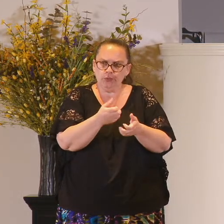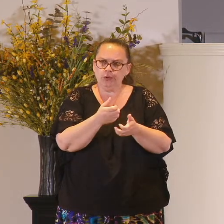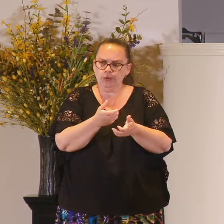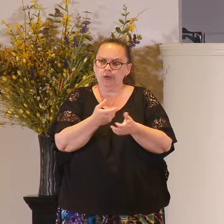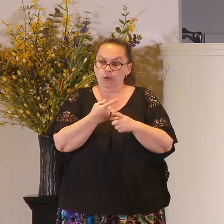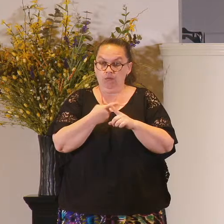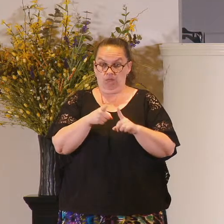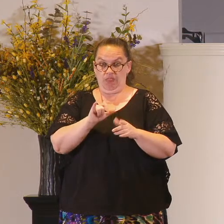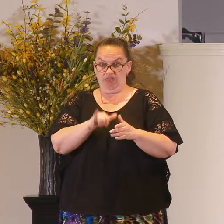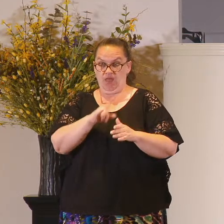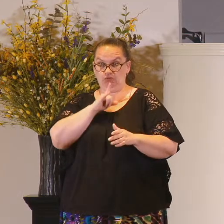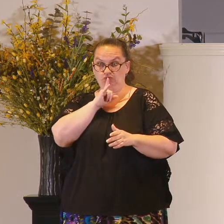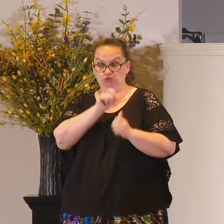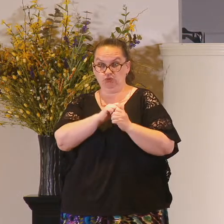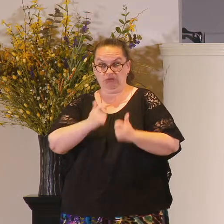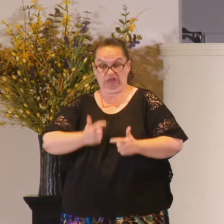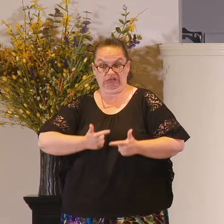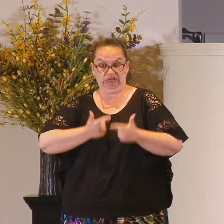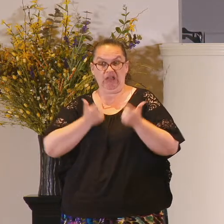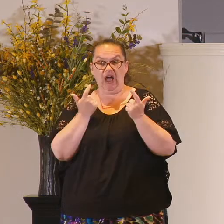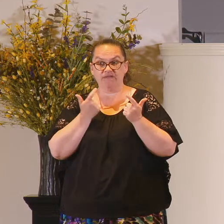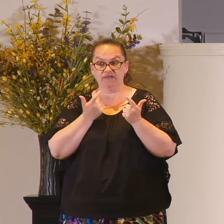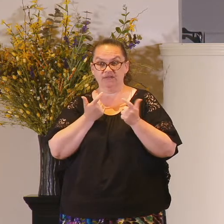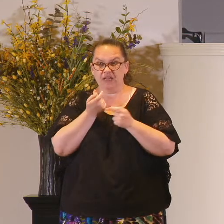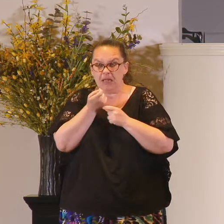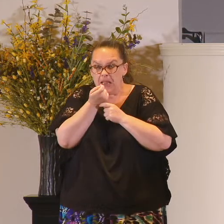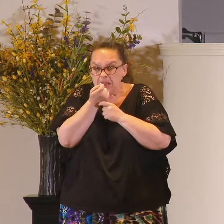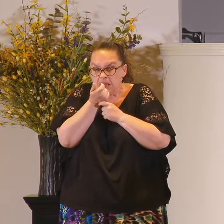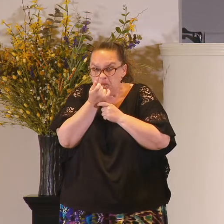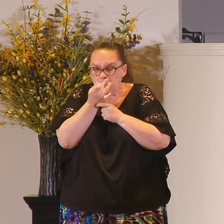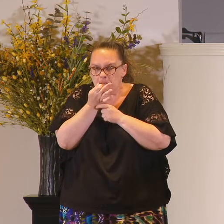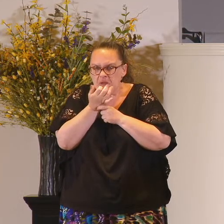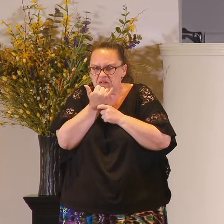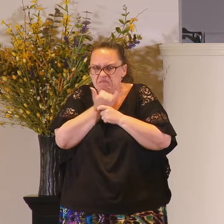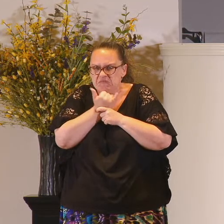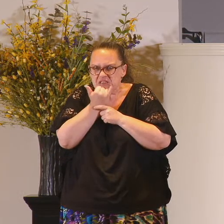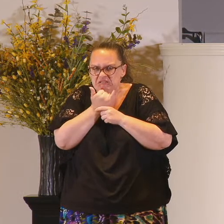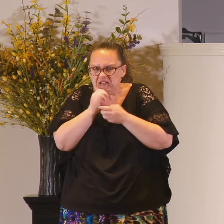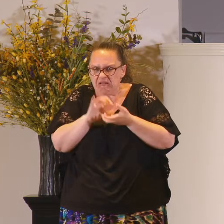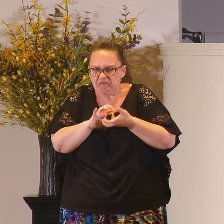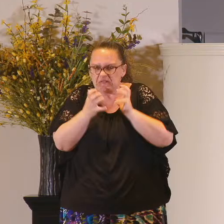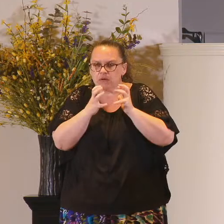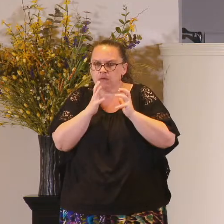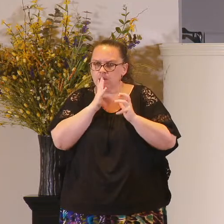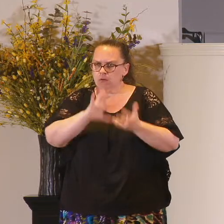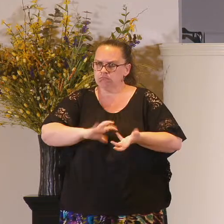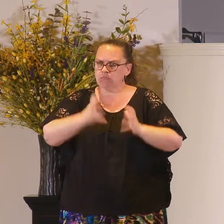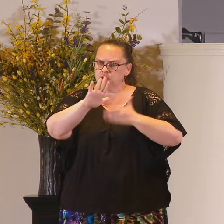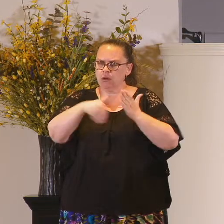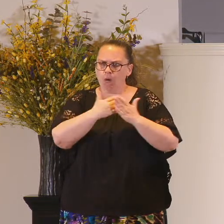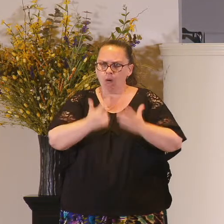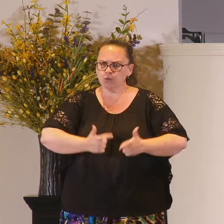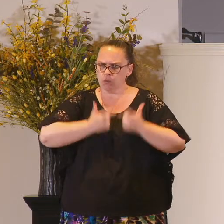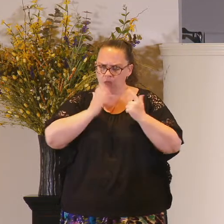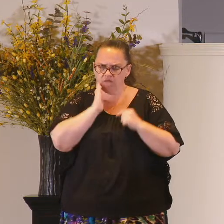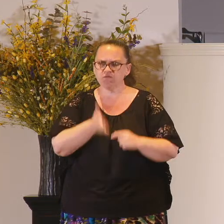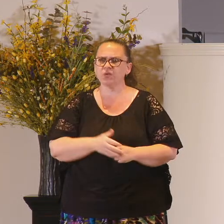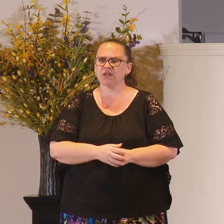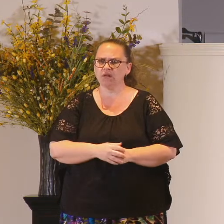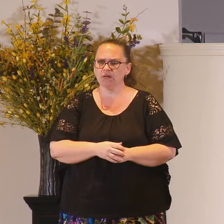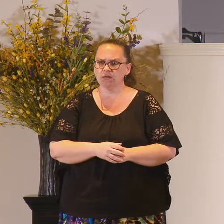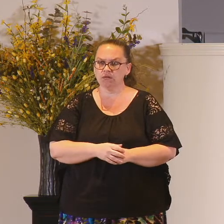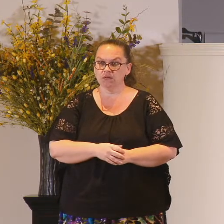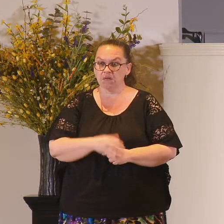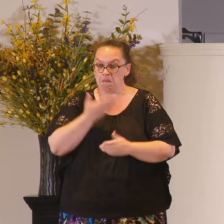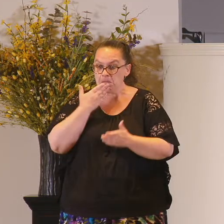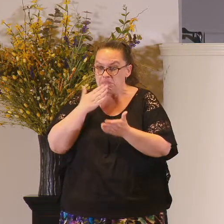life. A little leaven will leaven the whole lump. In other words,